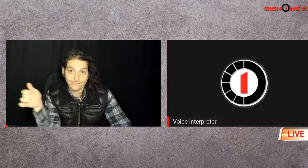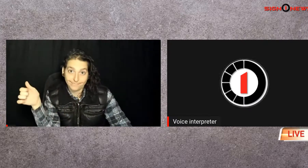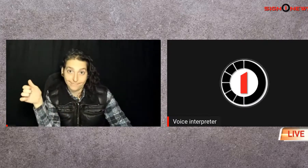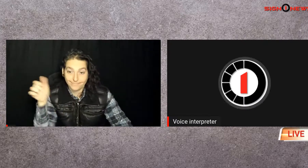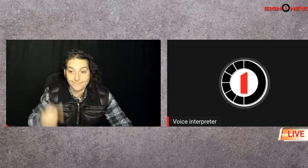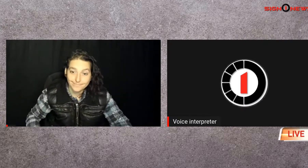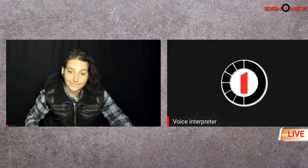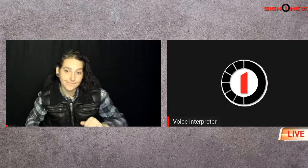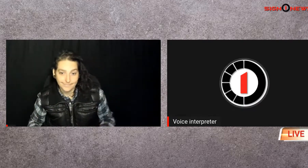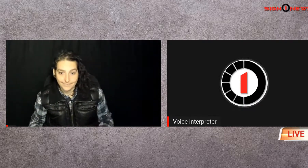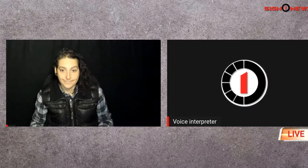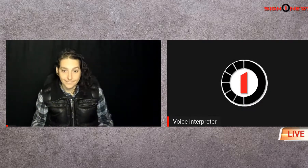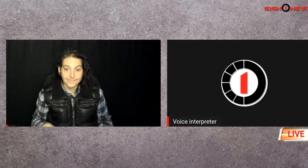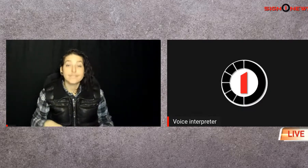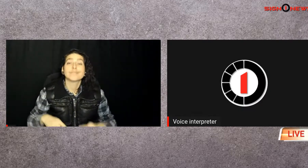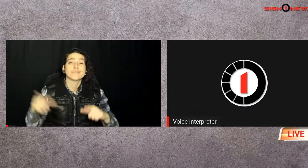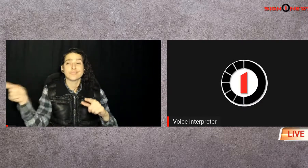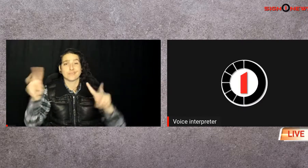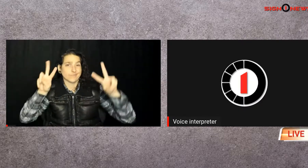women to just be.